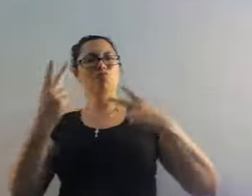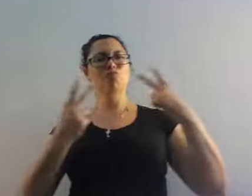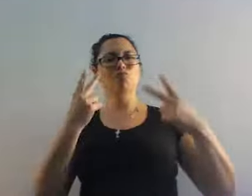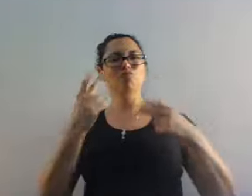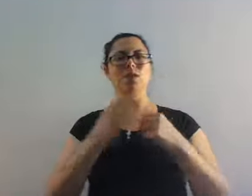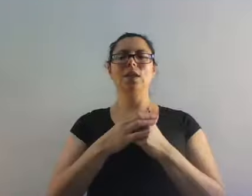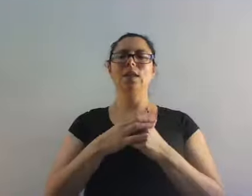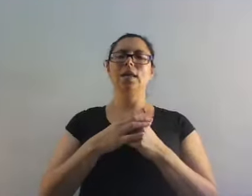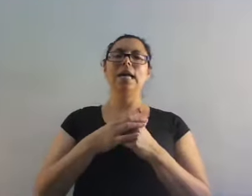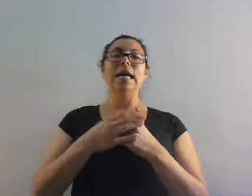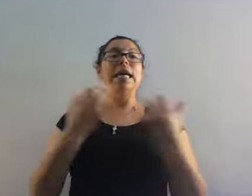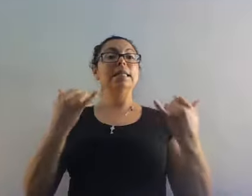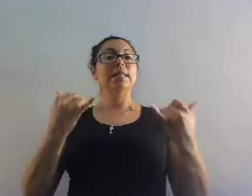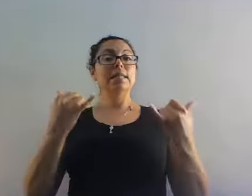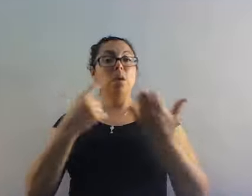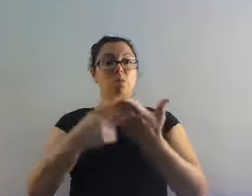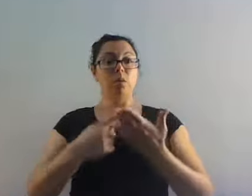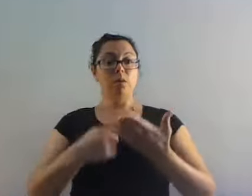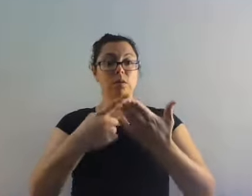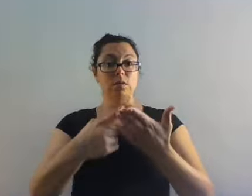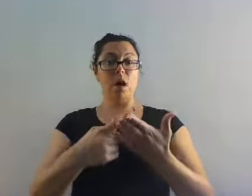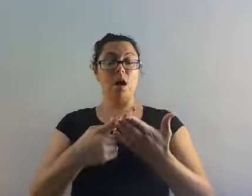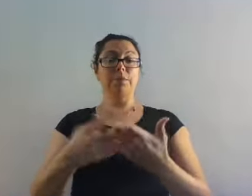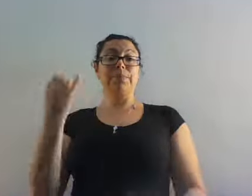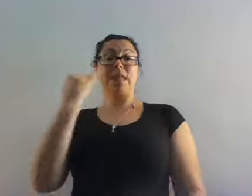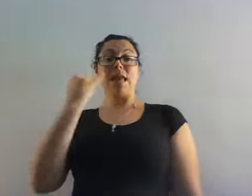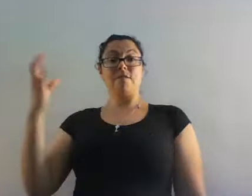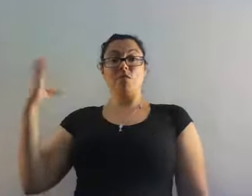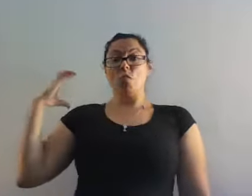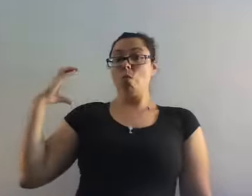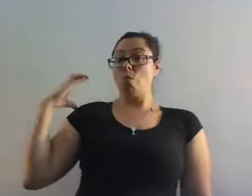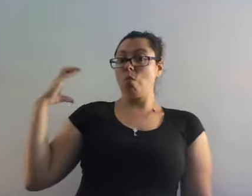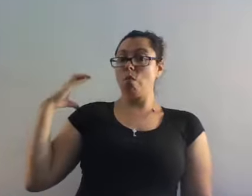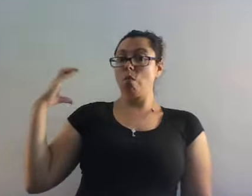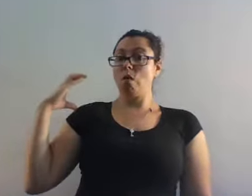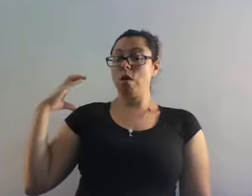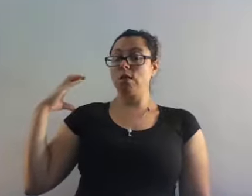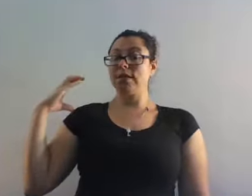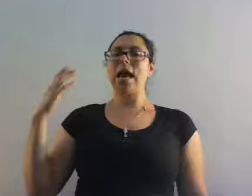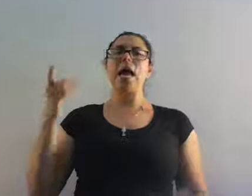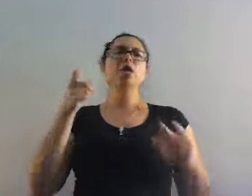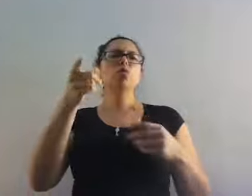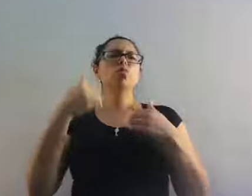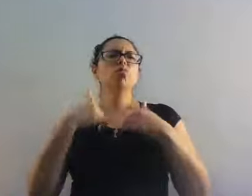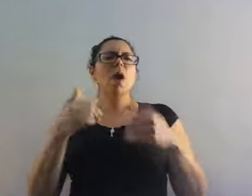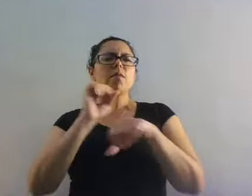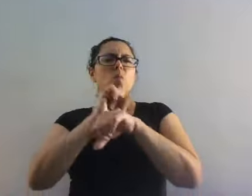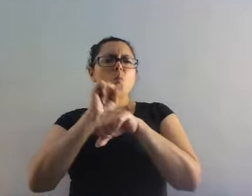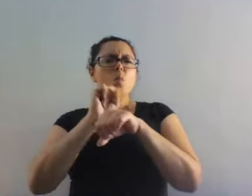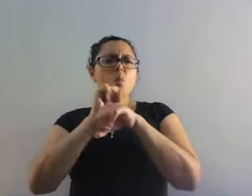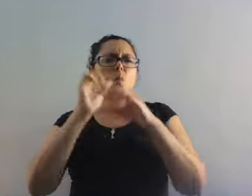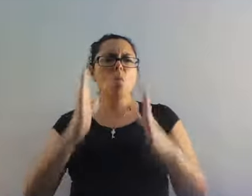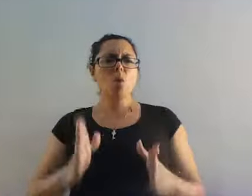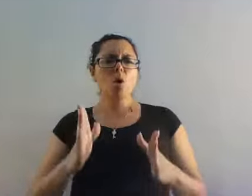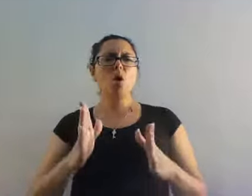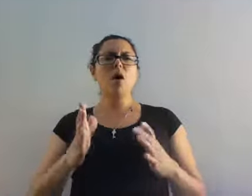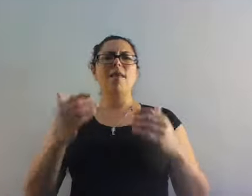an employer, what you can do when you have a worker that has that gets an injury but